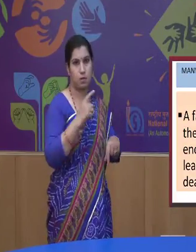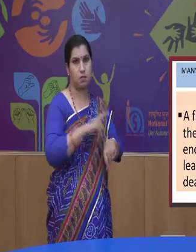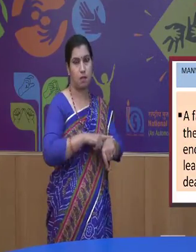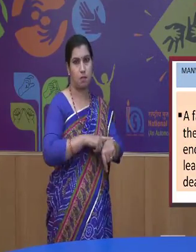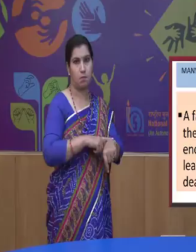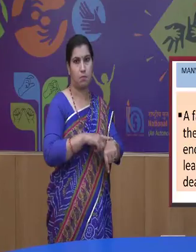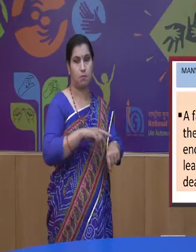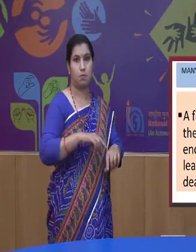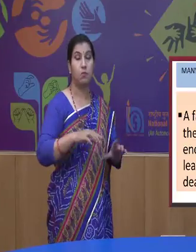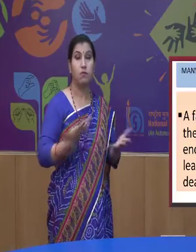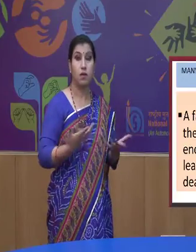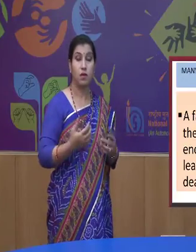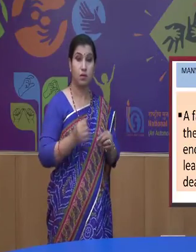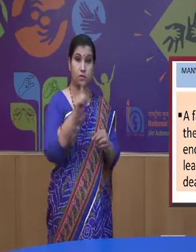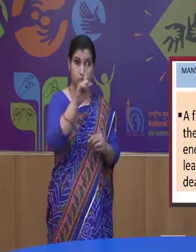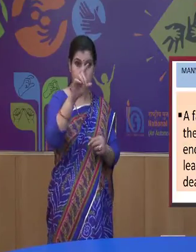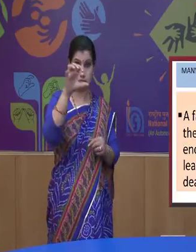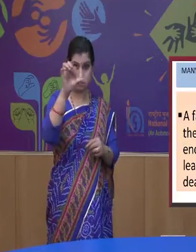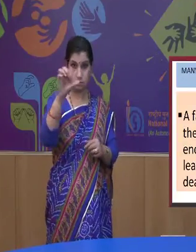During the first half of the 19th century,